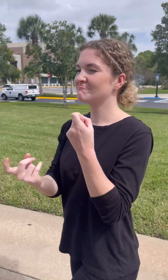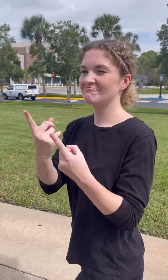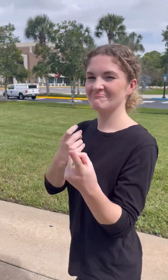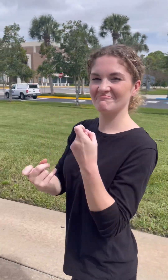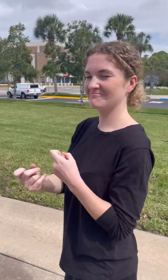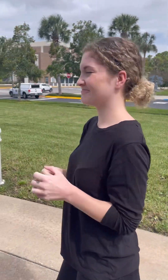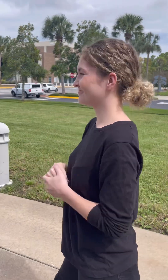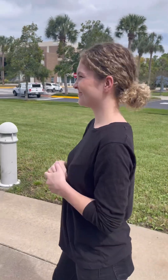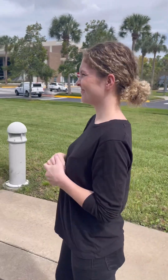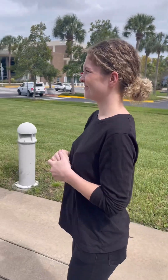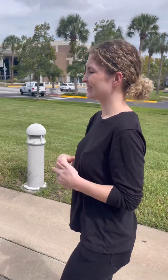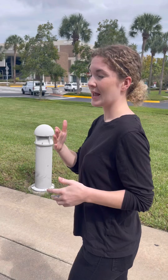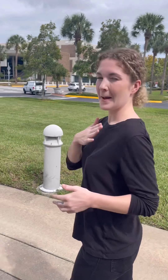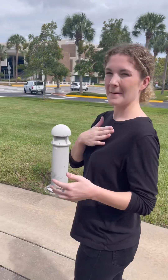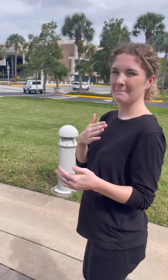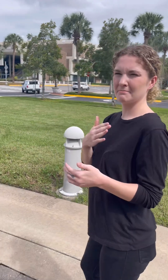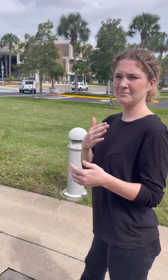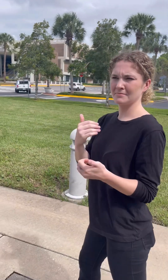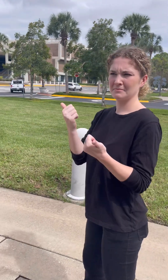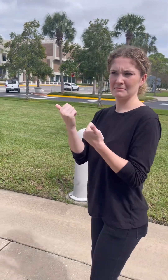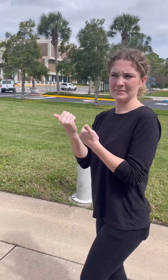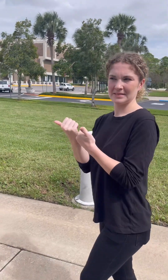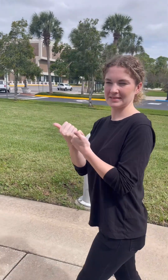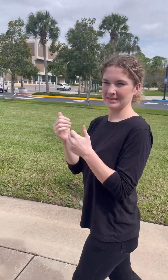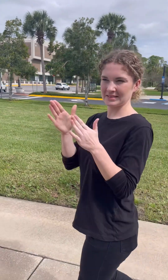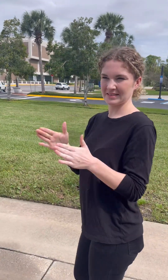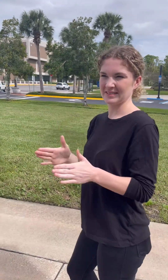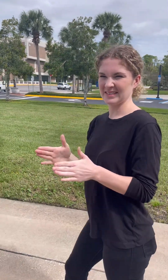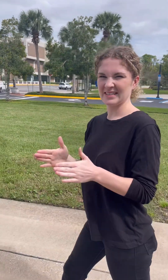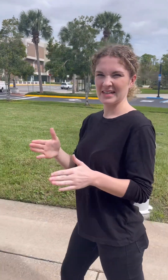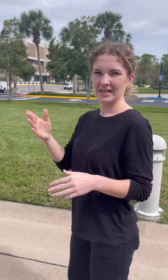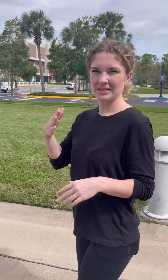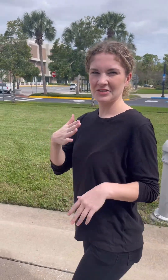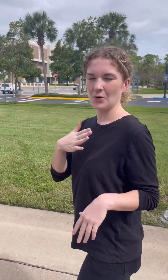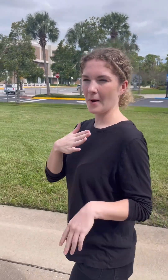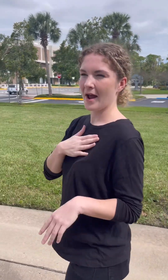campus, so I oversee some of the students living in our first year areas.